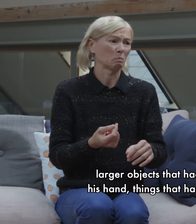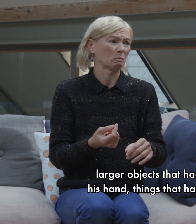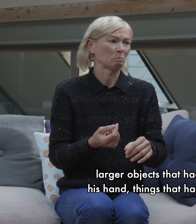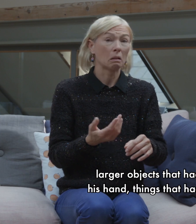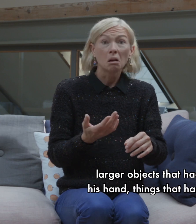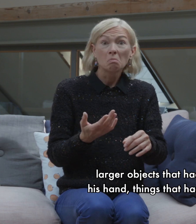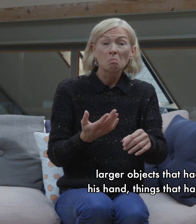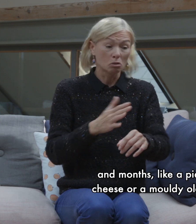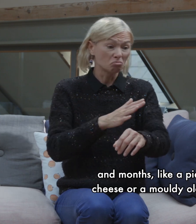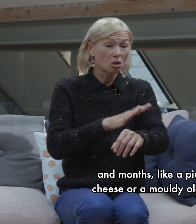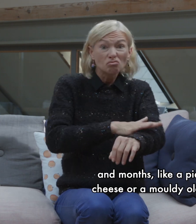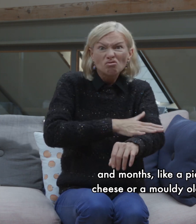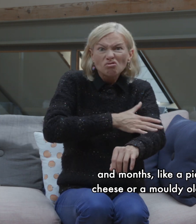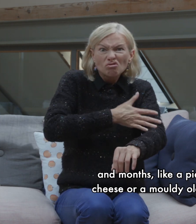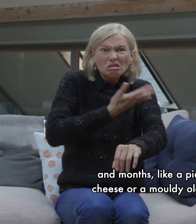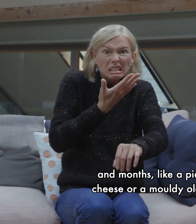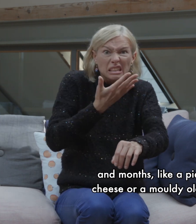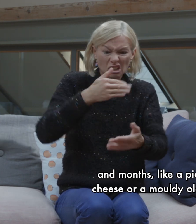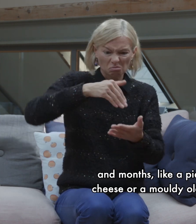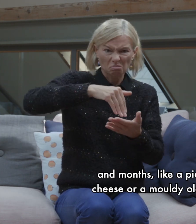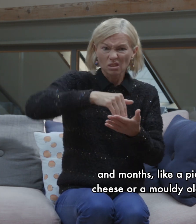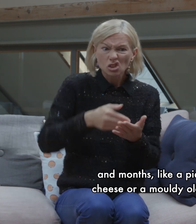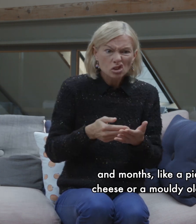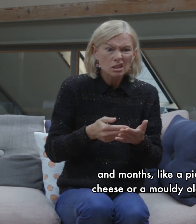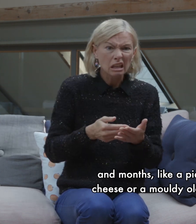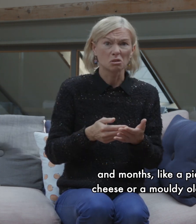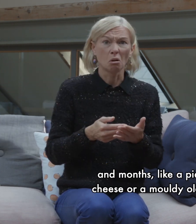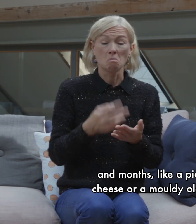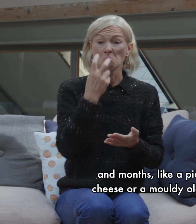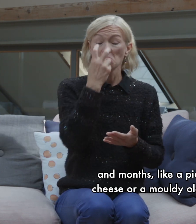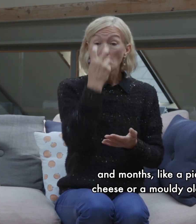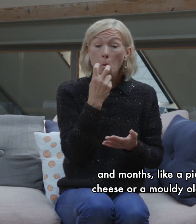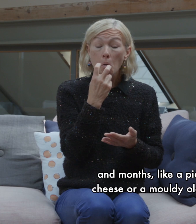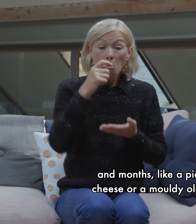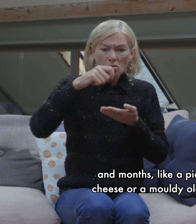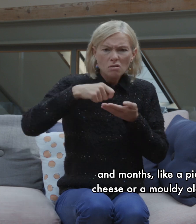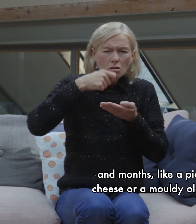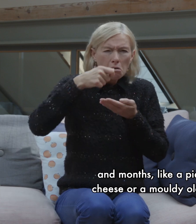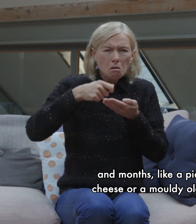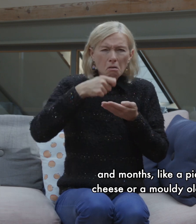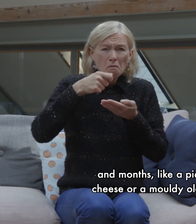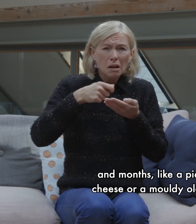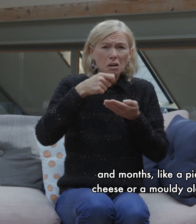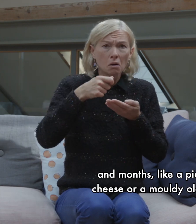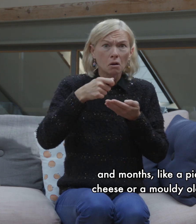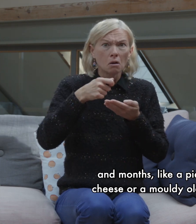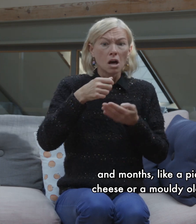been there for months and months, like a piece of maggoty green cheese or a mouldy old cornflake or even